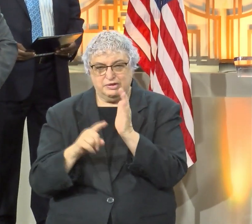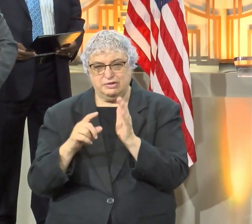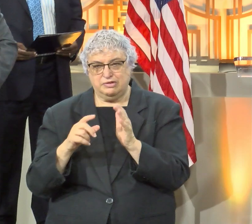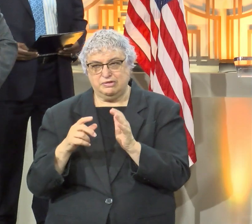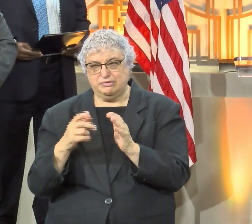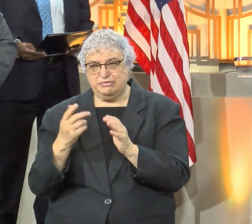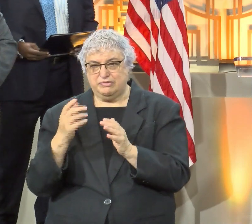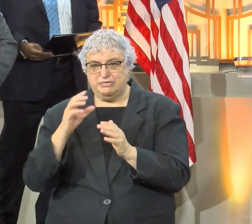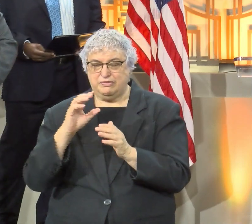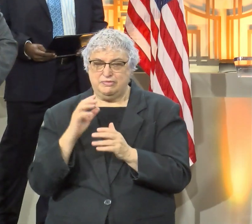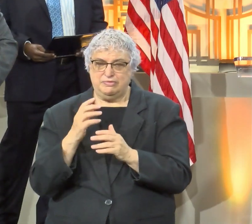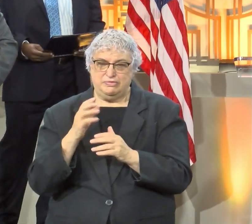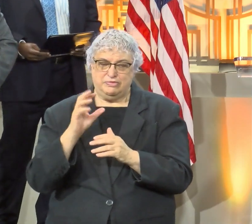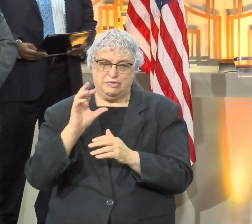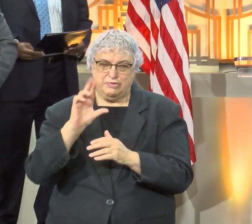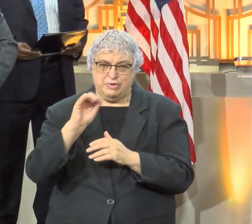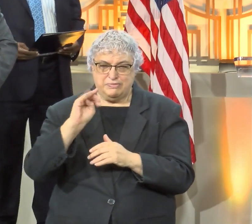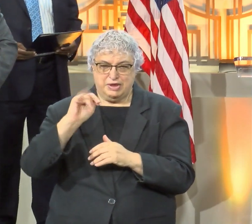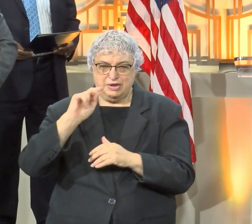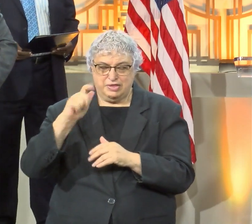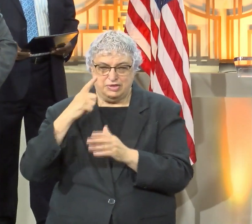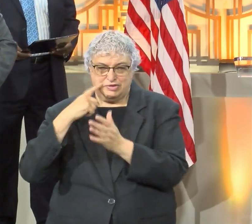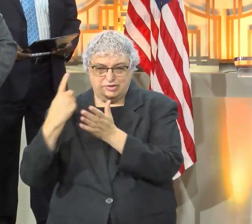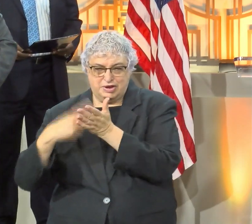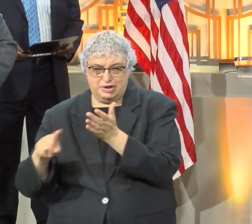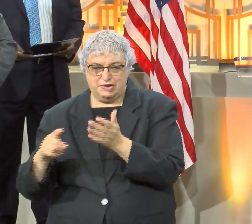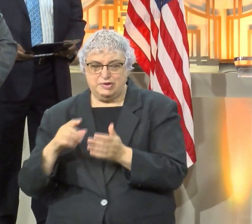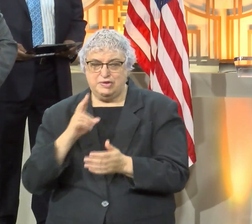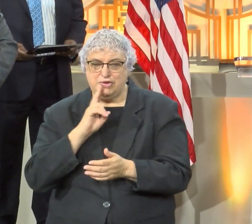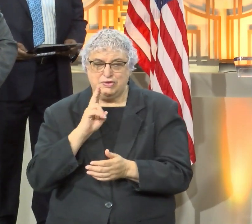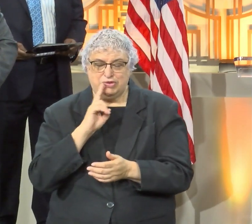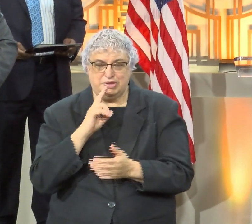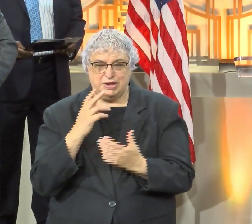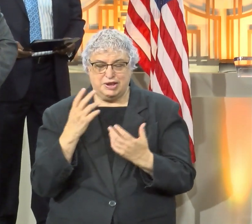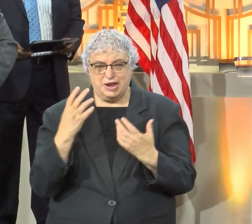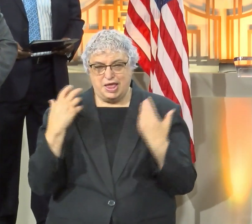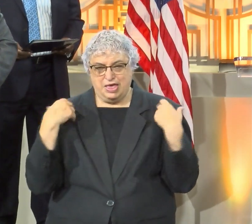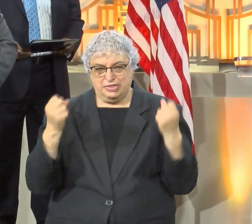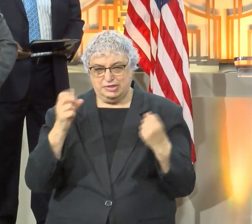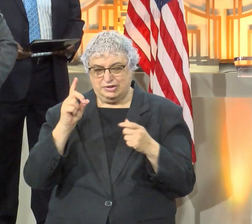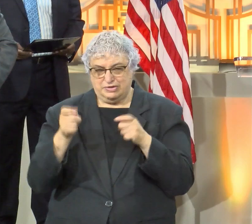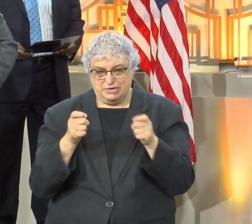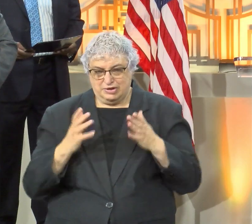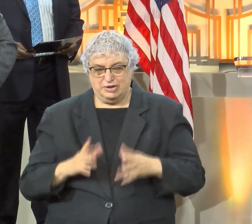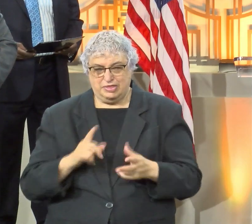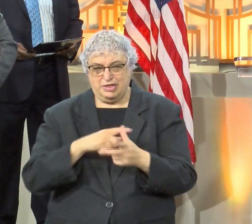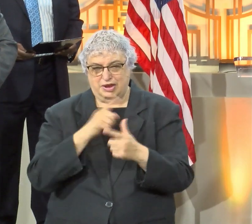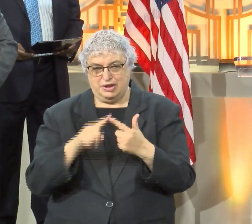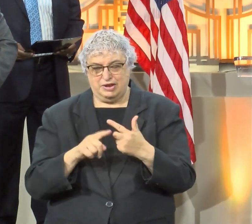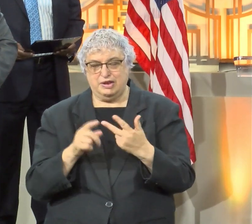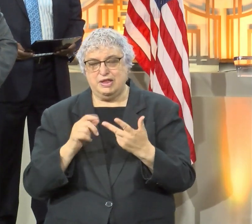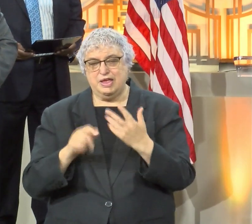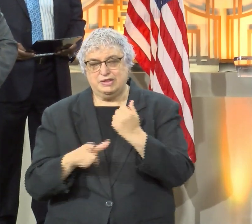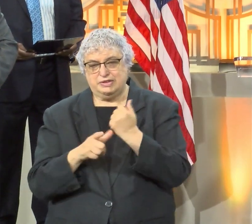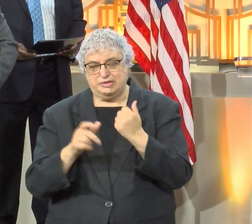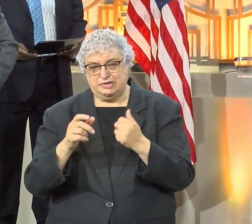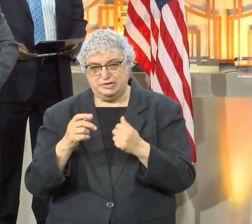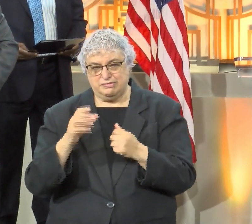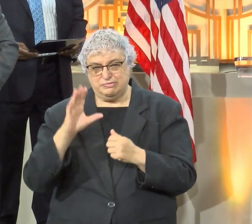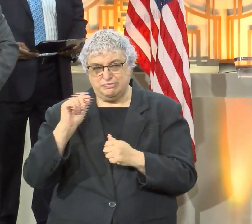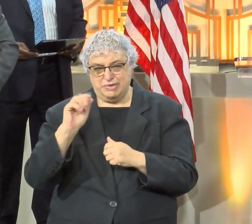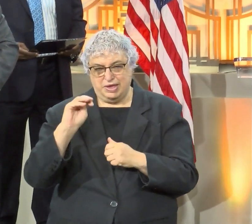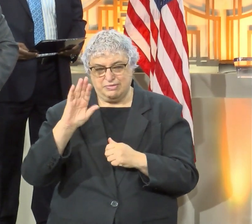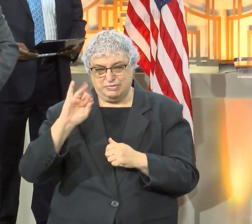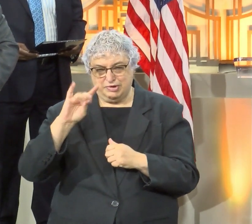management. I want to introduce you to Houston Health Director Stephen Williams, who will be followed by HPD Assistant Chief